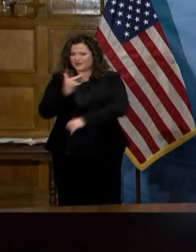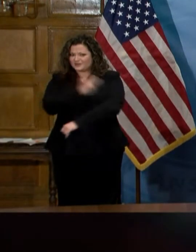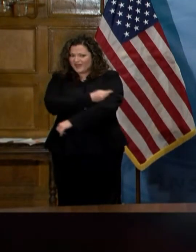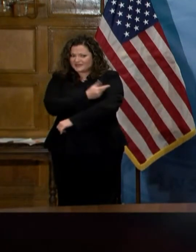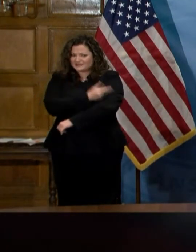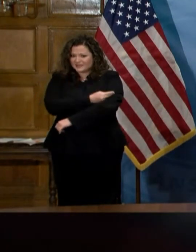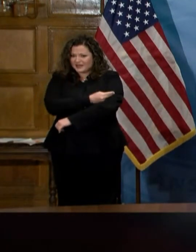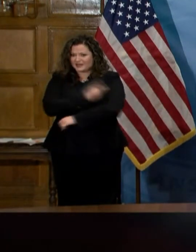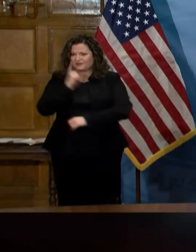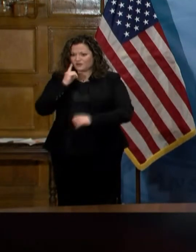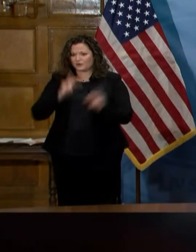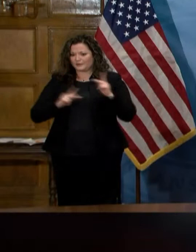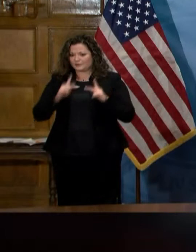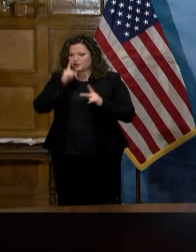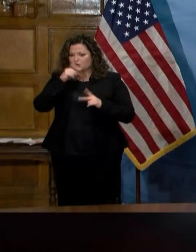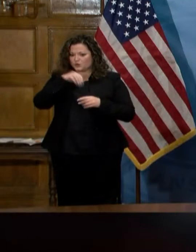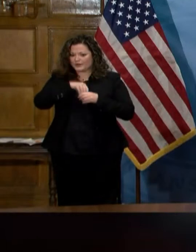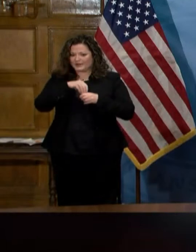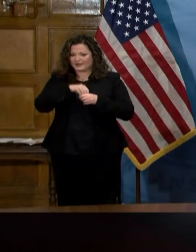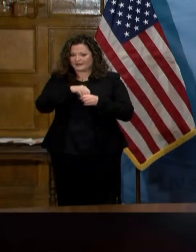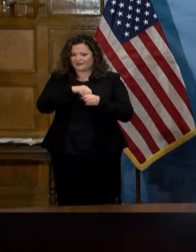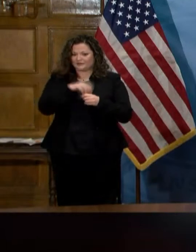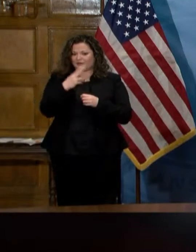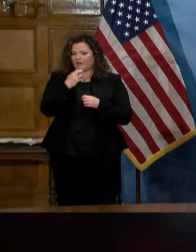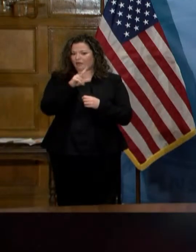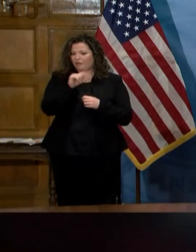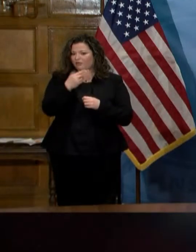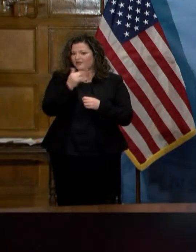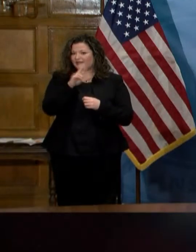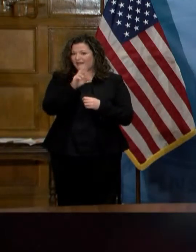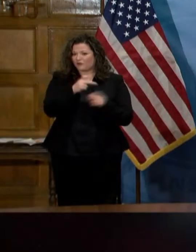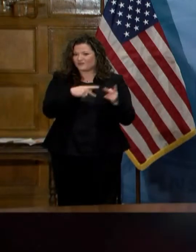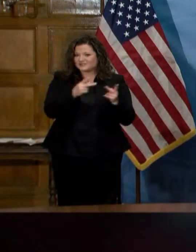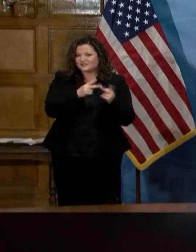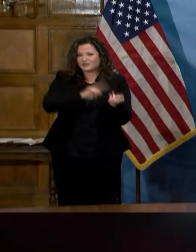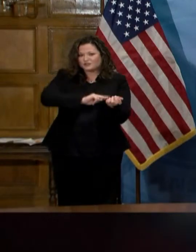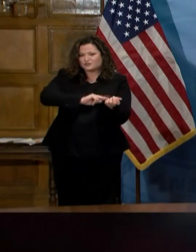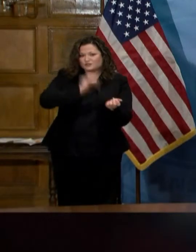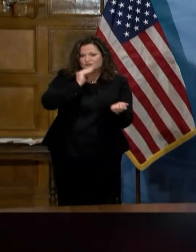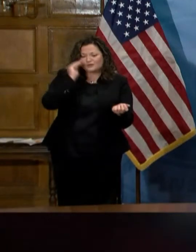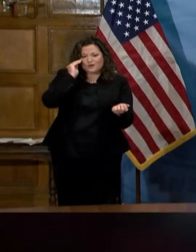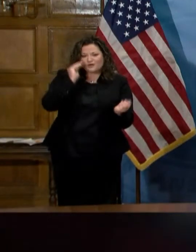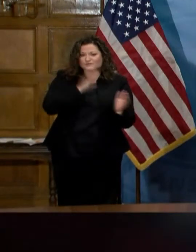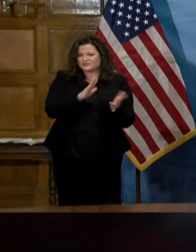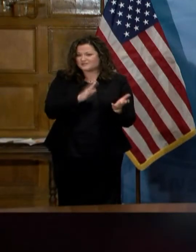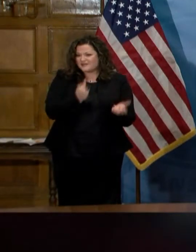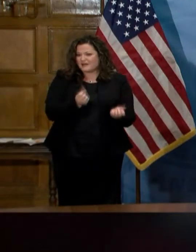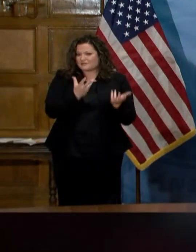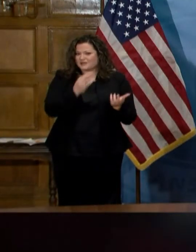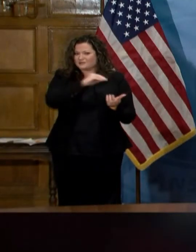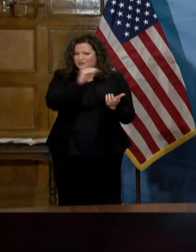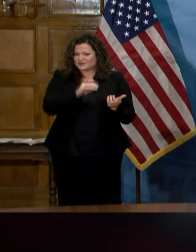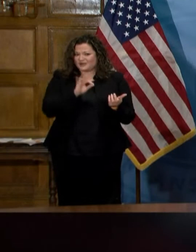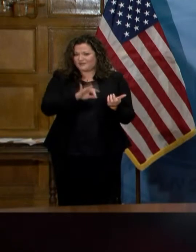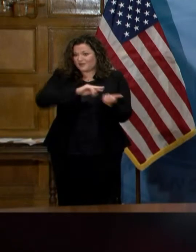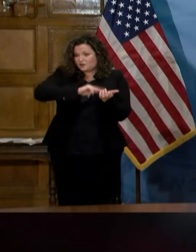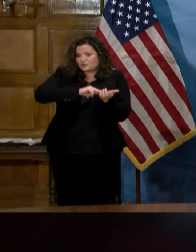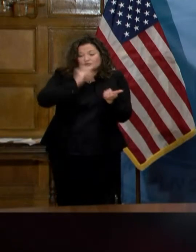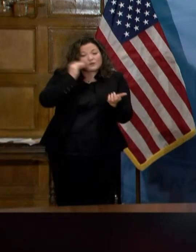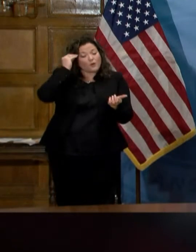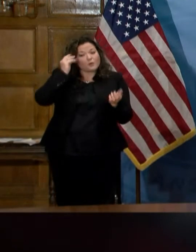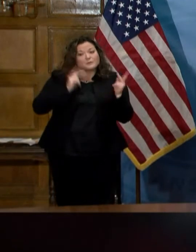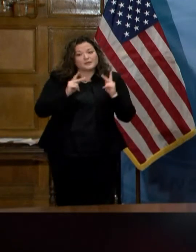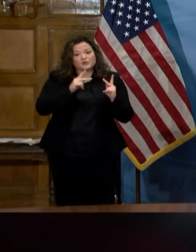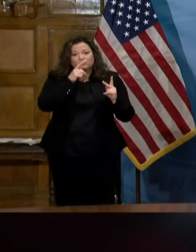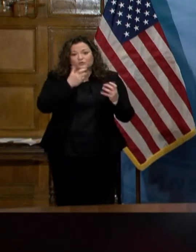in healthcare facilities and nursing homes. I don't know what percentage of the nursing home population has been covered